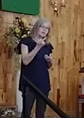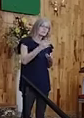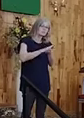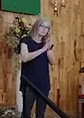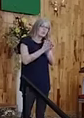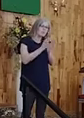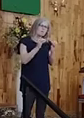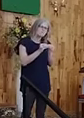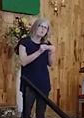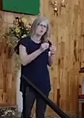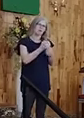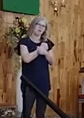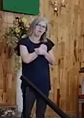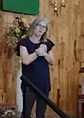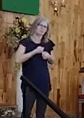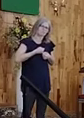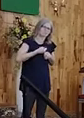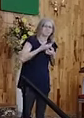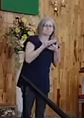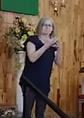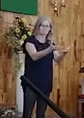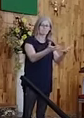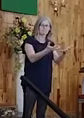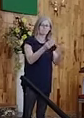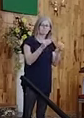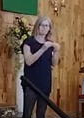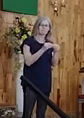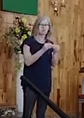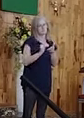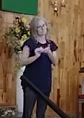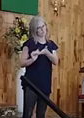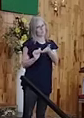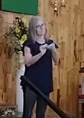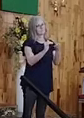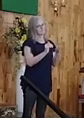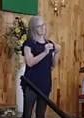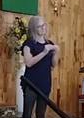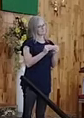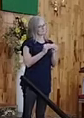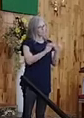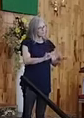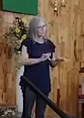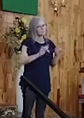more loving, more giving, more forgiving, more merciful.